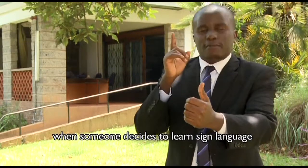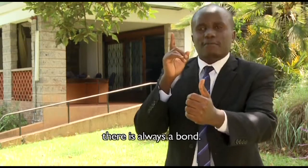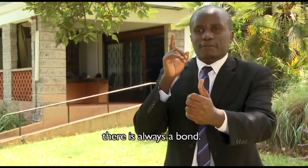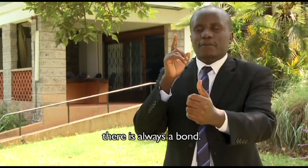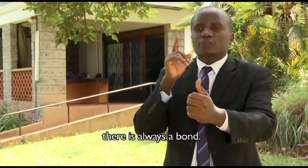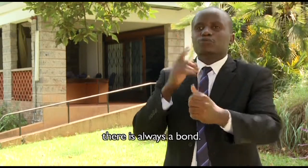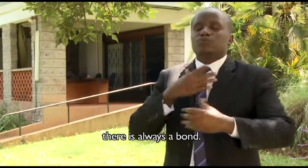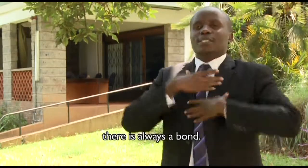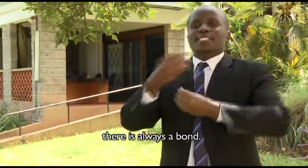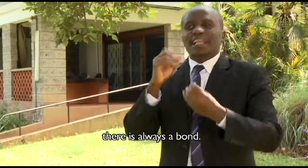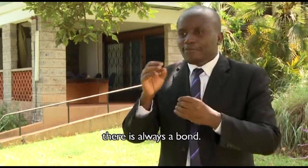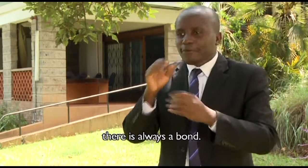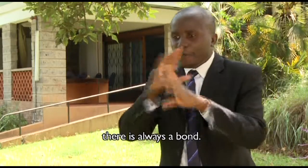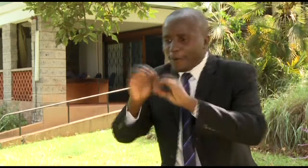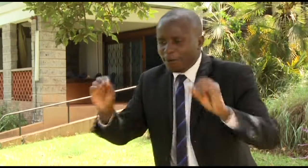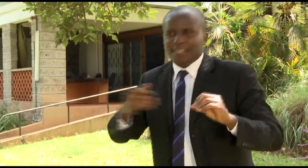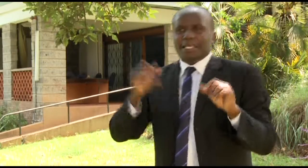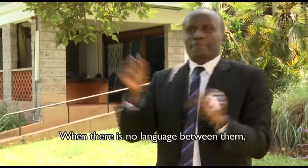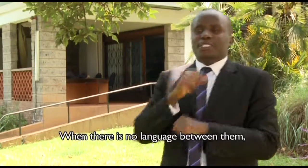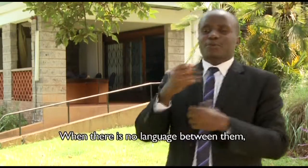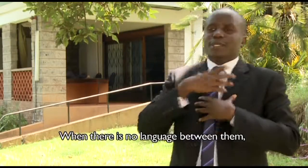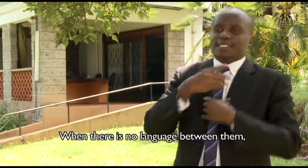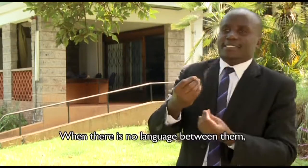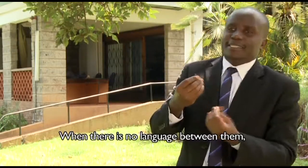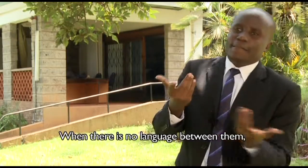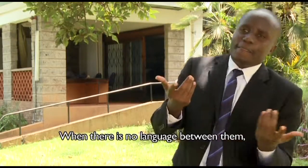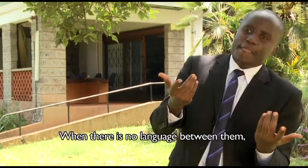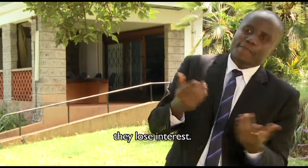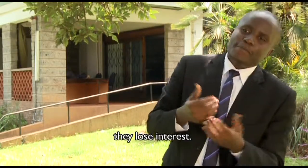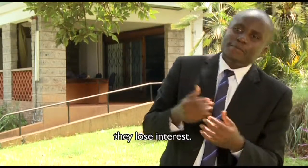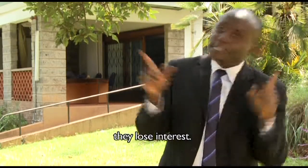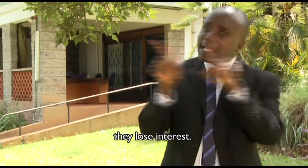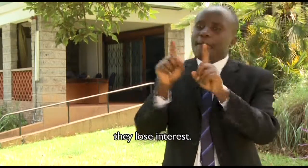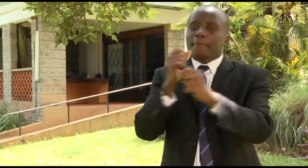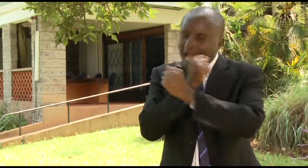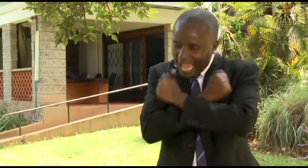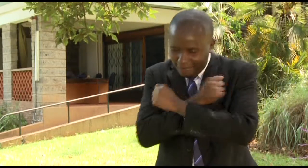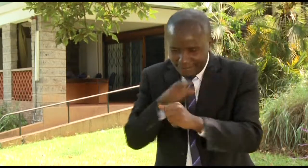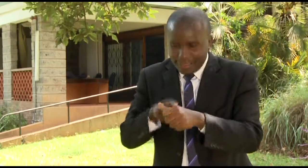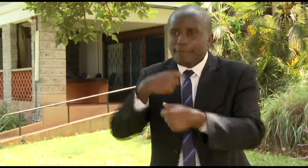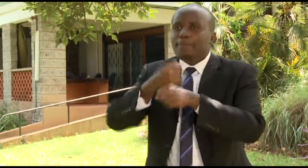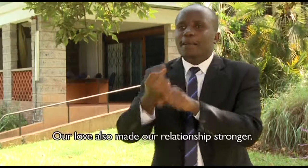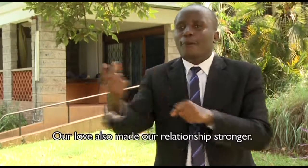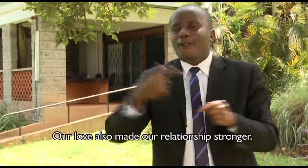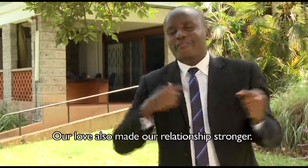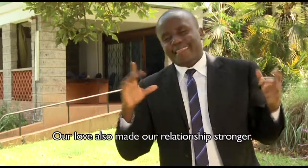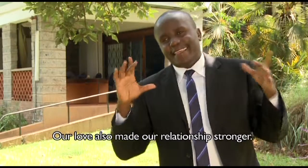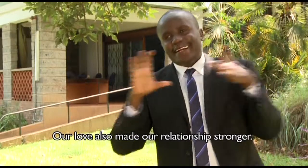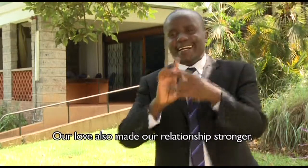language, there is always a bond. When there's no language between them, they lose interest. Our love